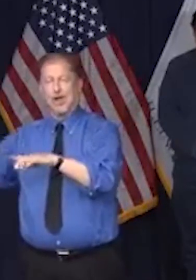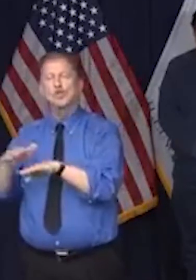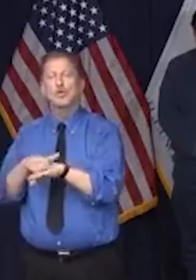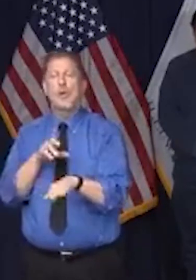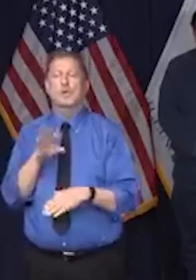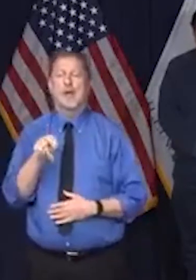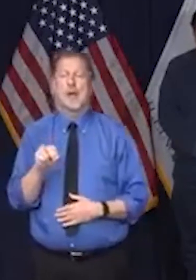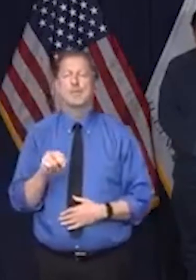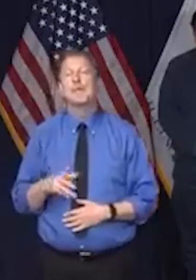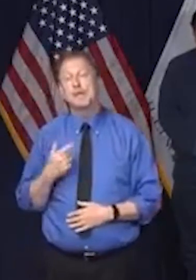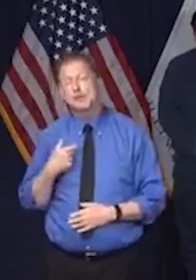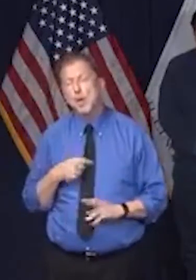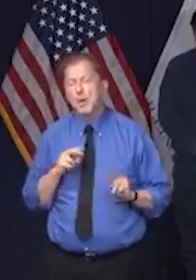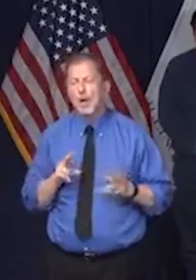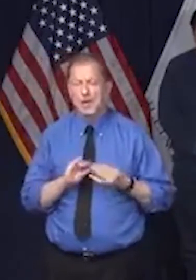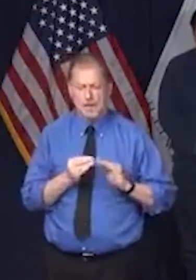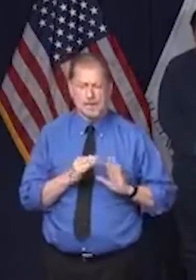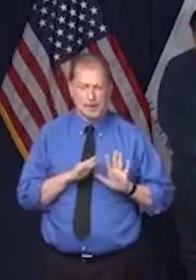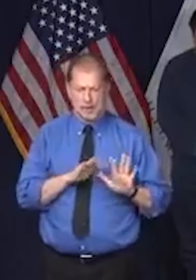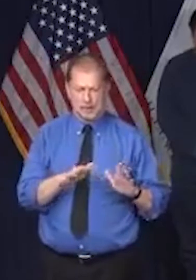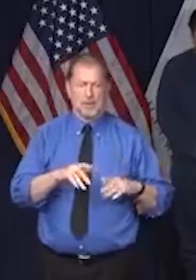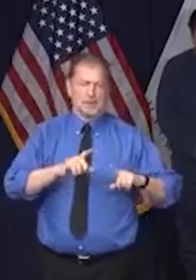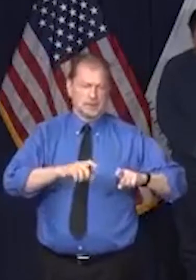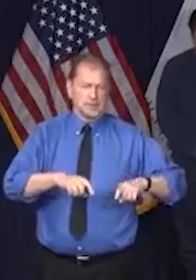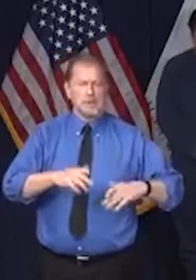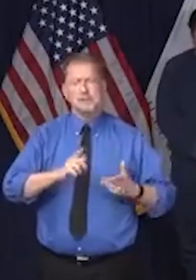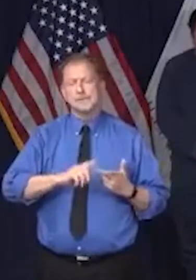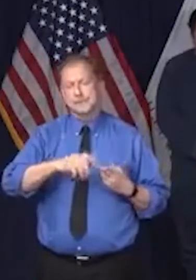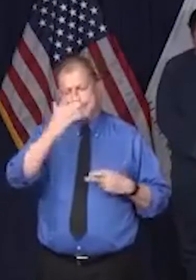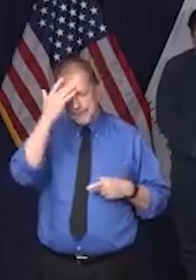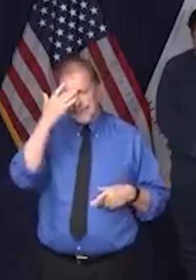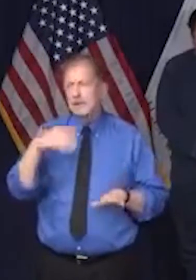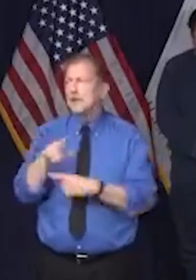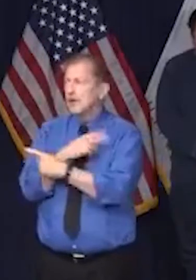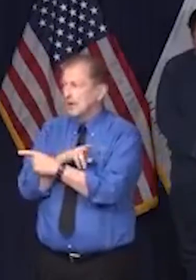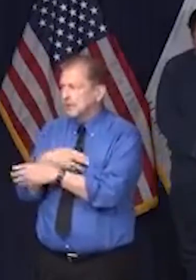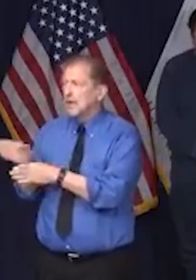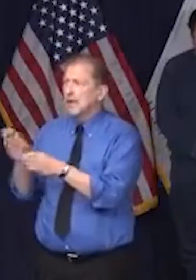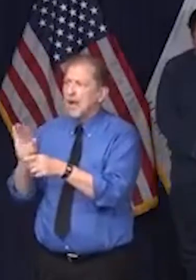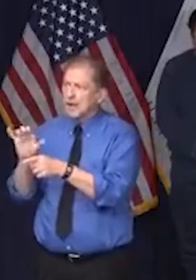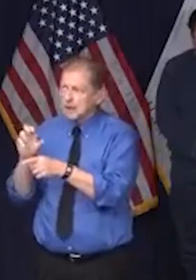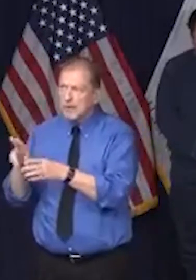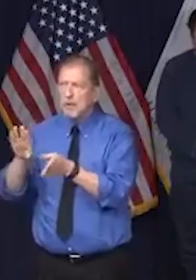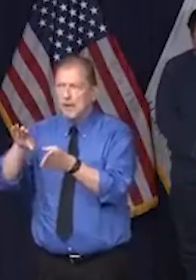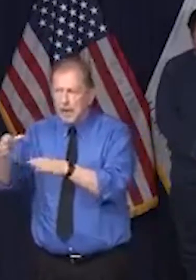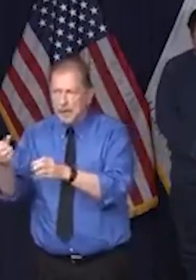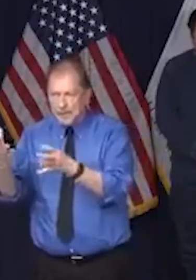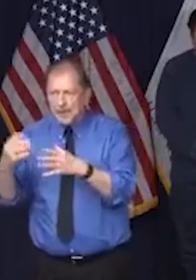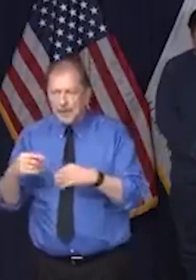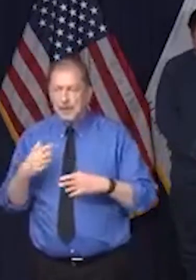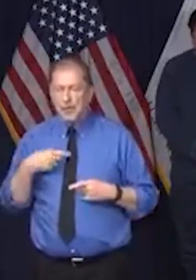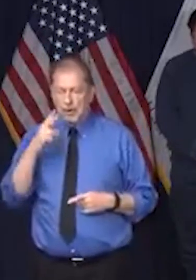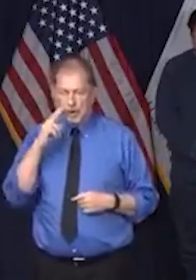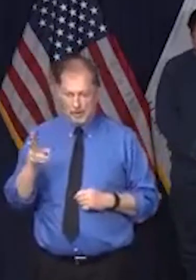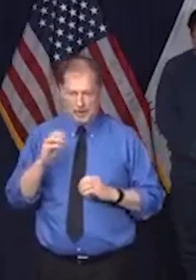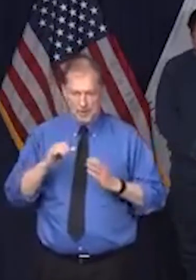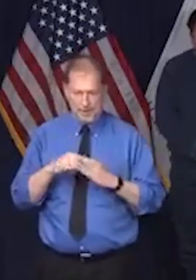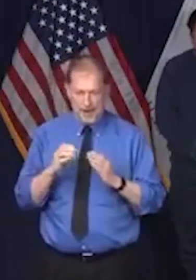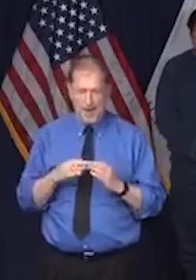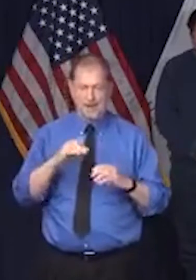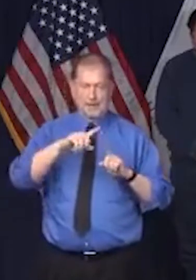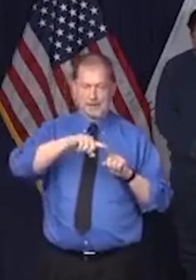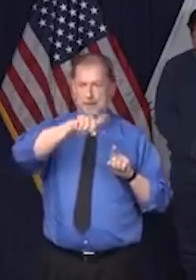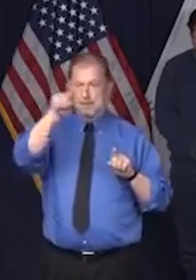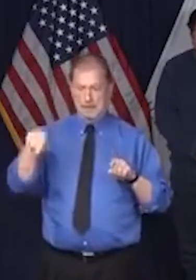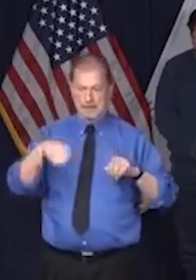we're looking at all these numbers to figure out exactly where we are in our curve, and as it's really a day by